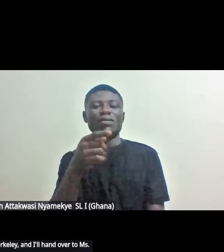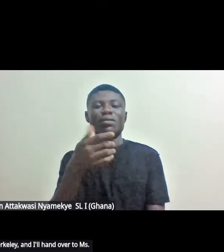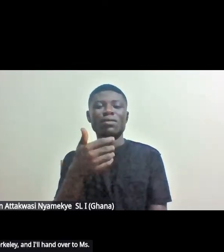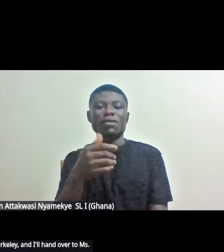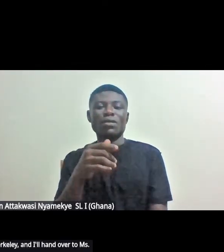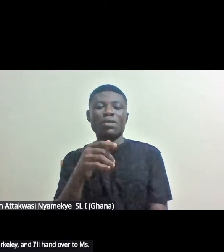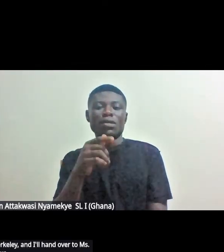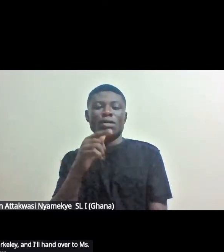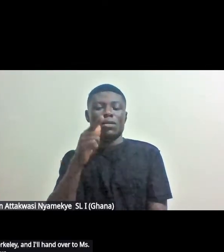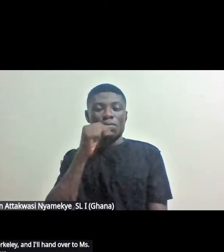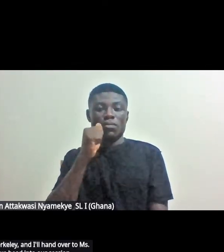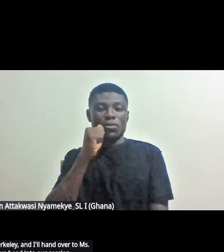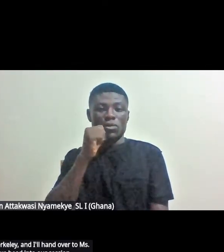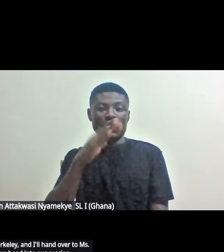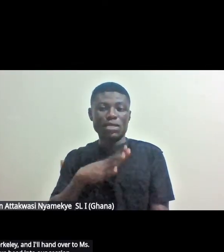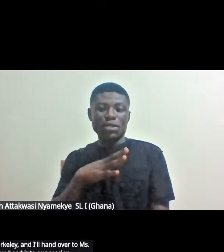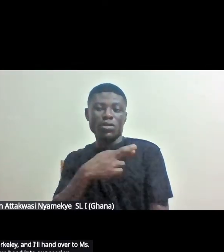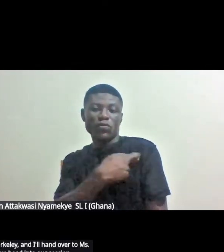we head into our session.